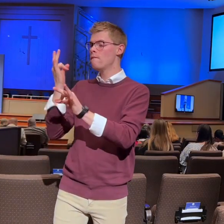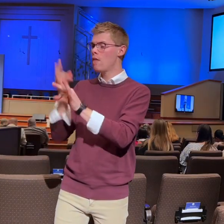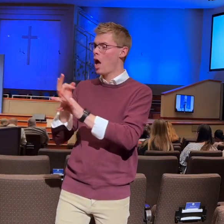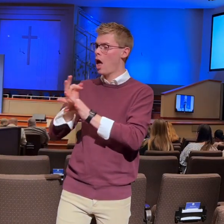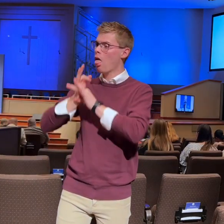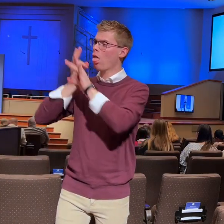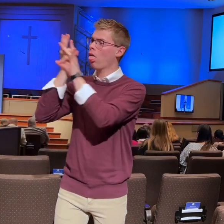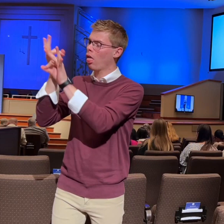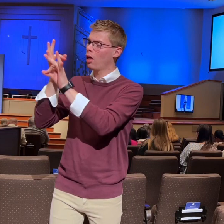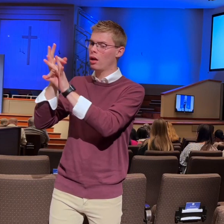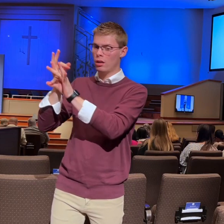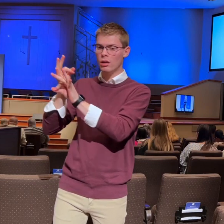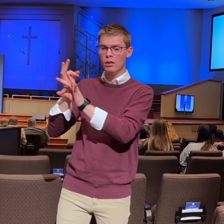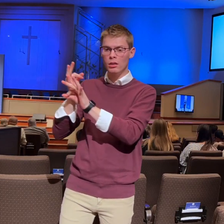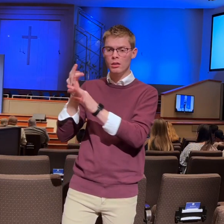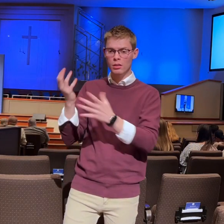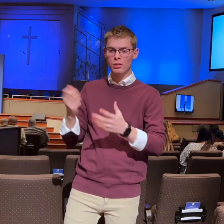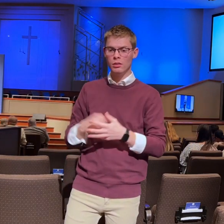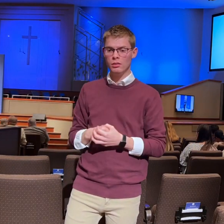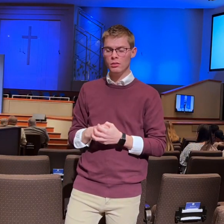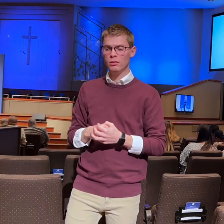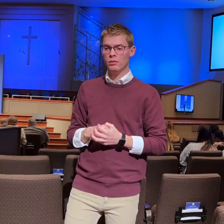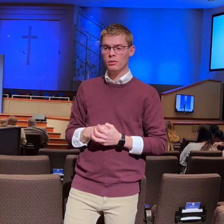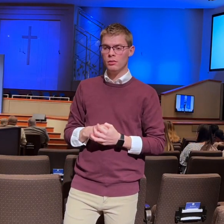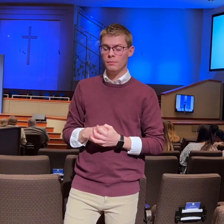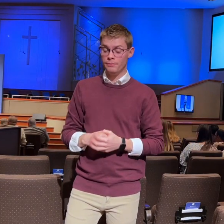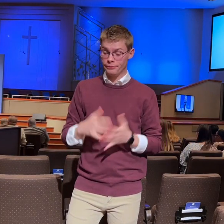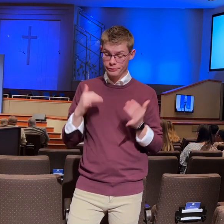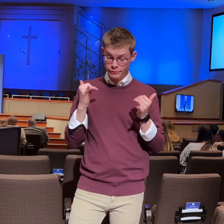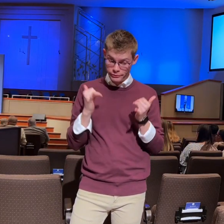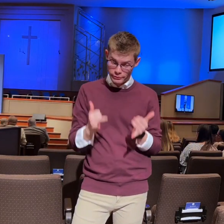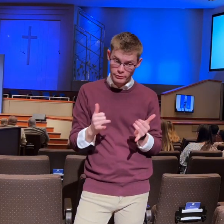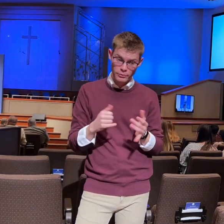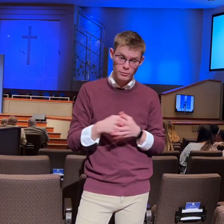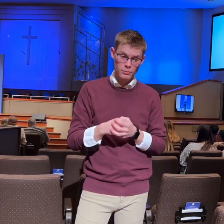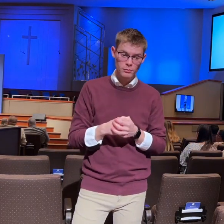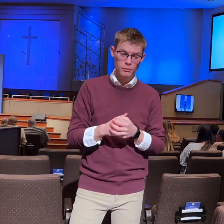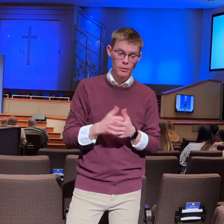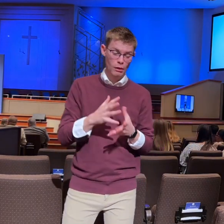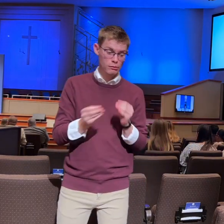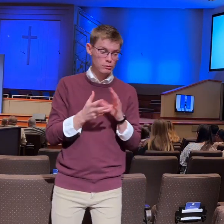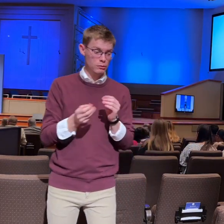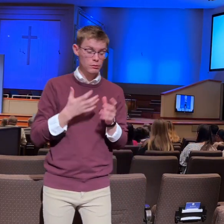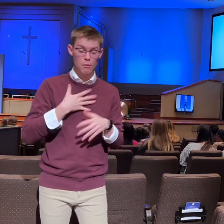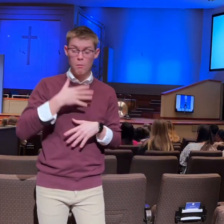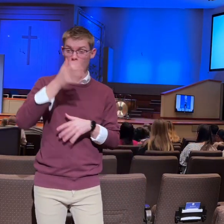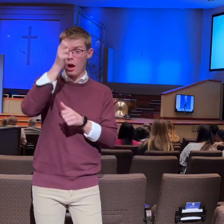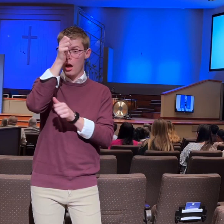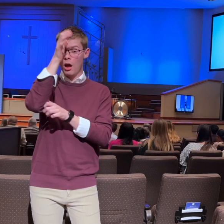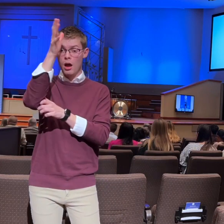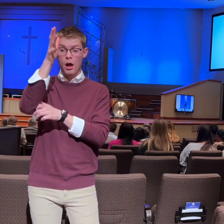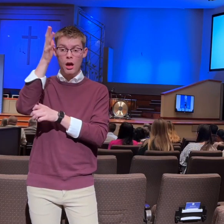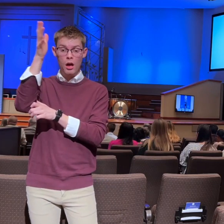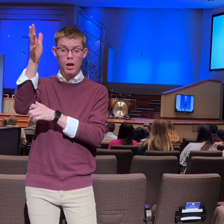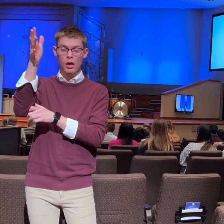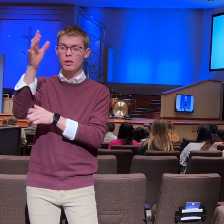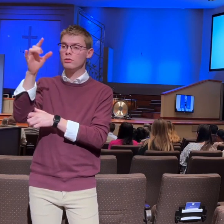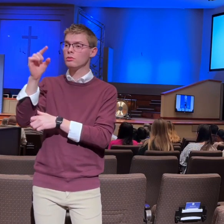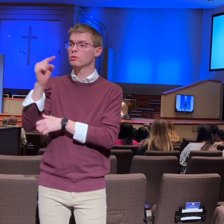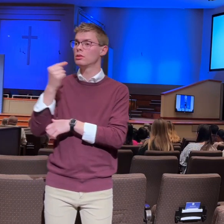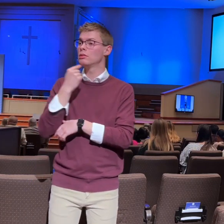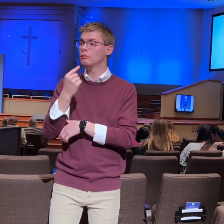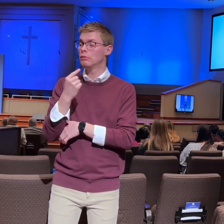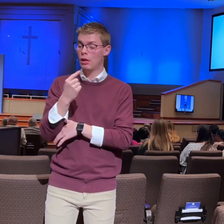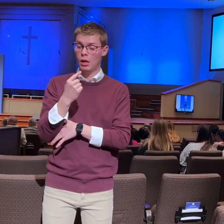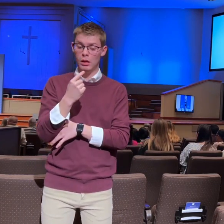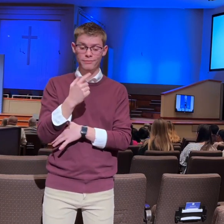which was once delivered unto the saints. Now, my granddad used to say the person who stands for nothing will fall